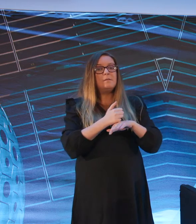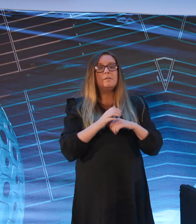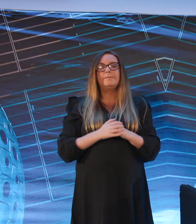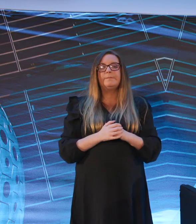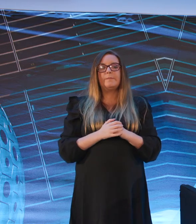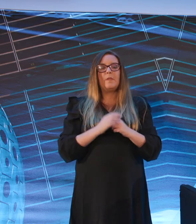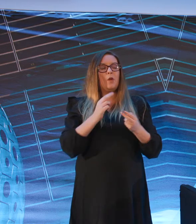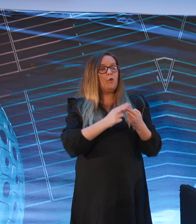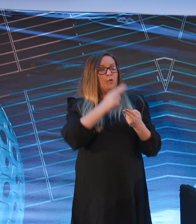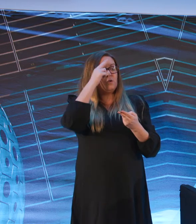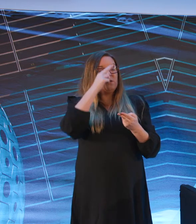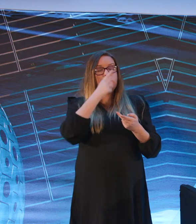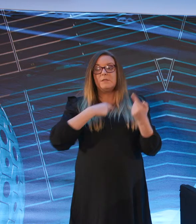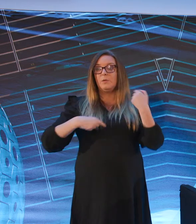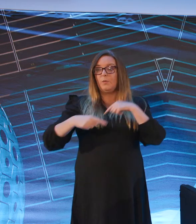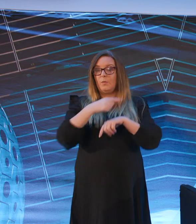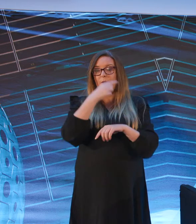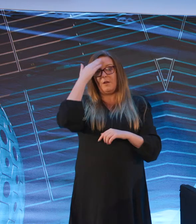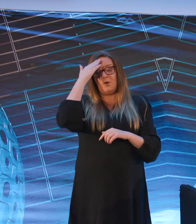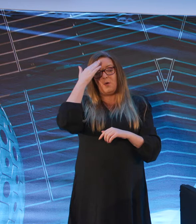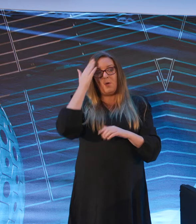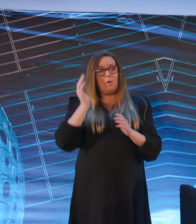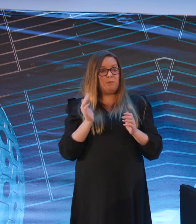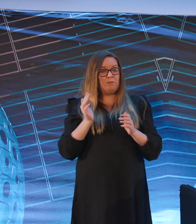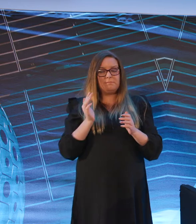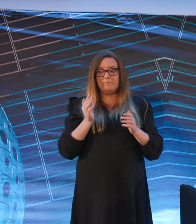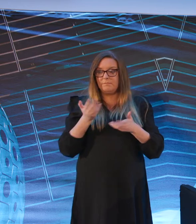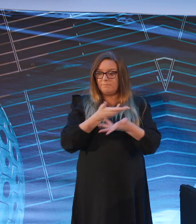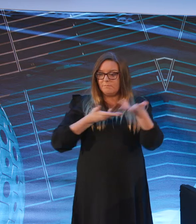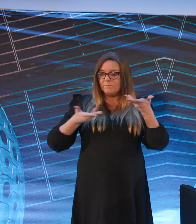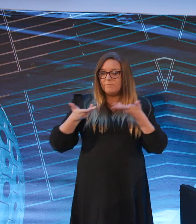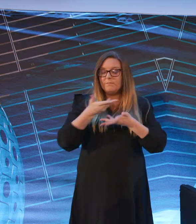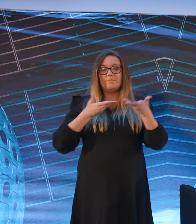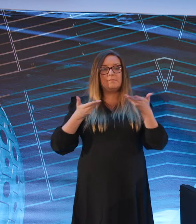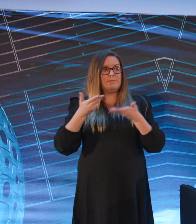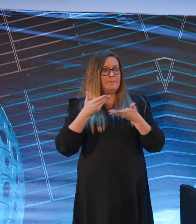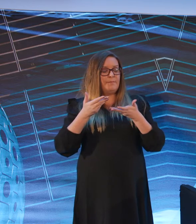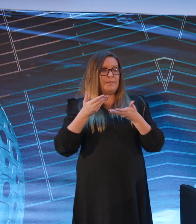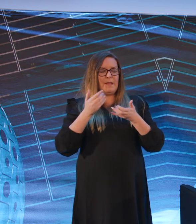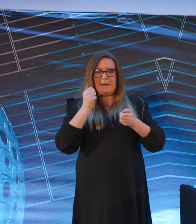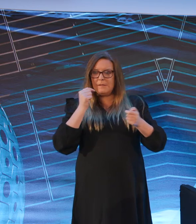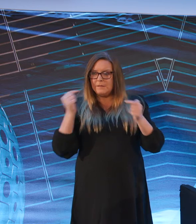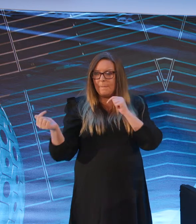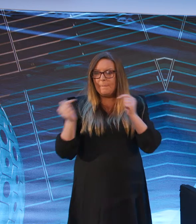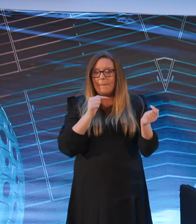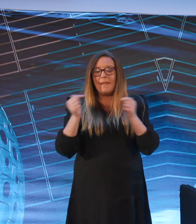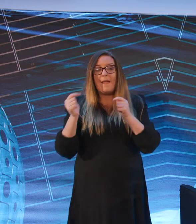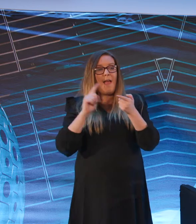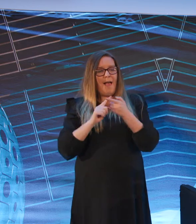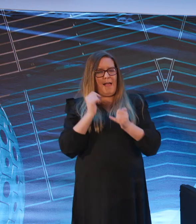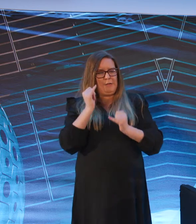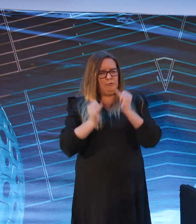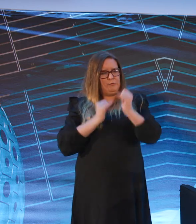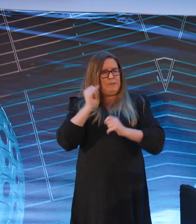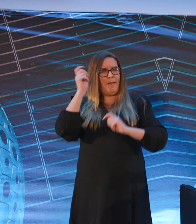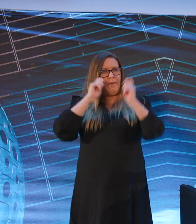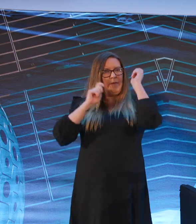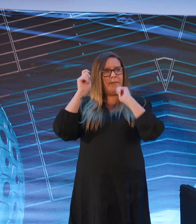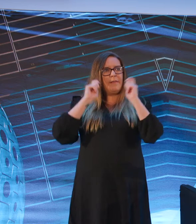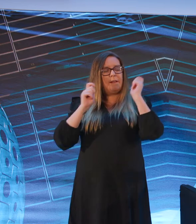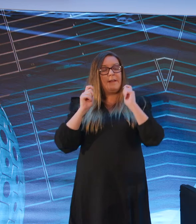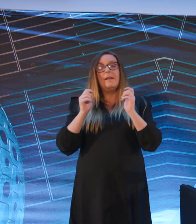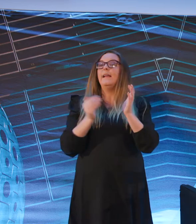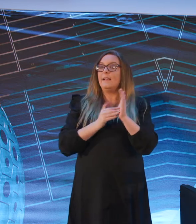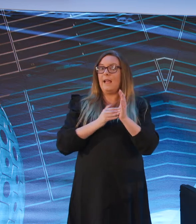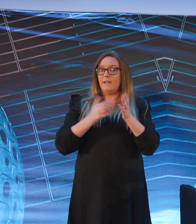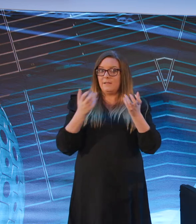Universities, as we know, are places of discussion, debate, and critical thinking. And we do have a